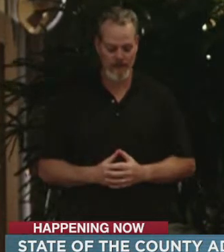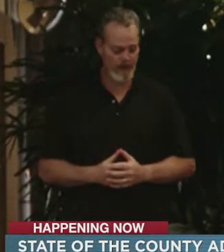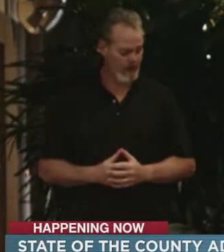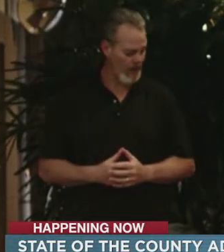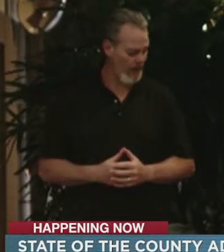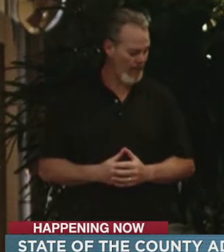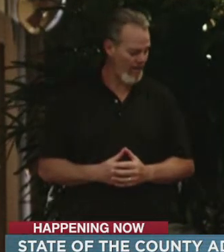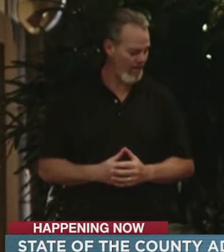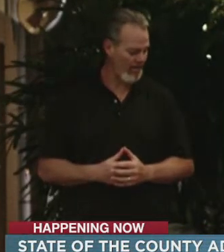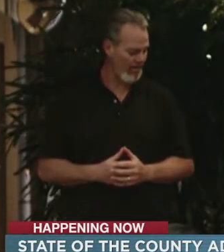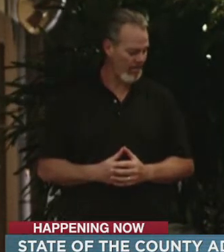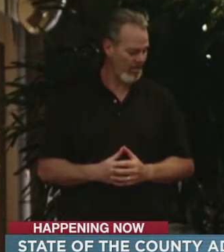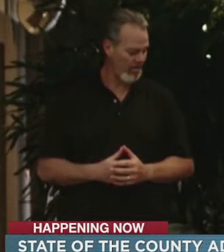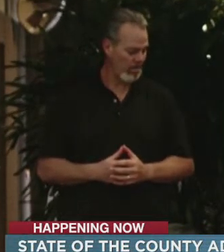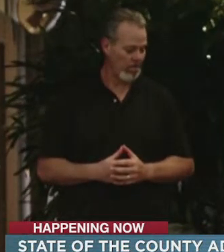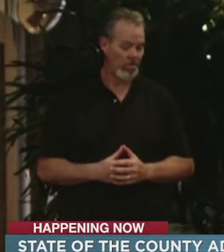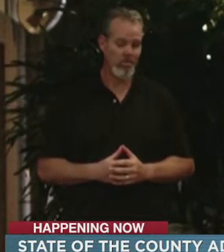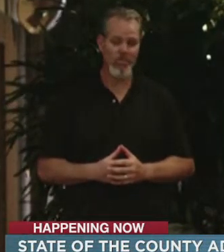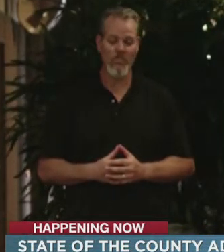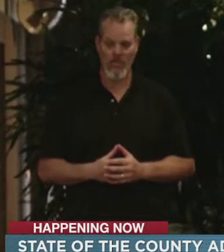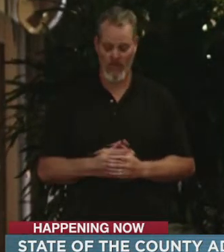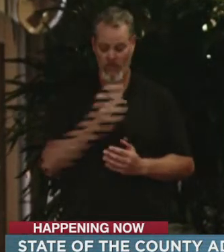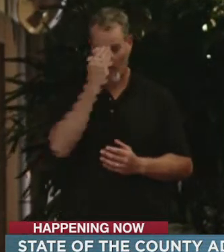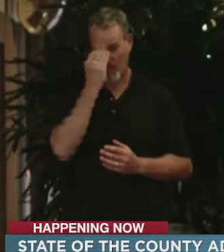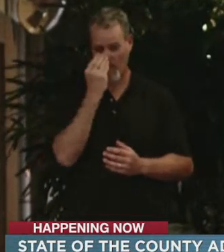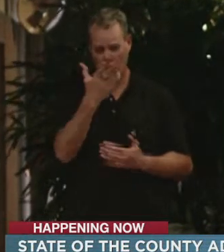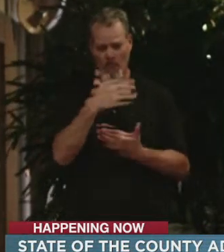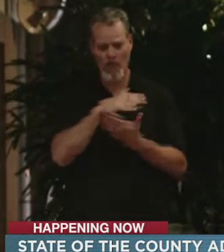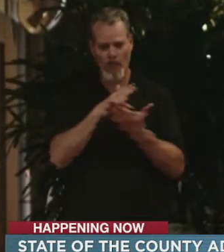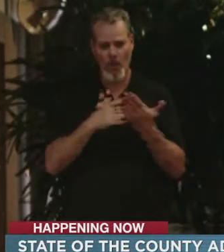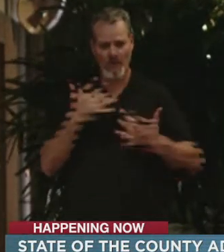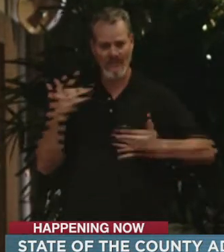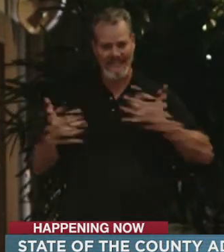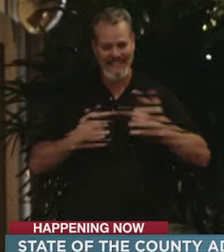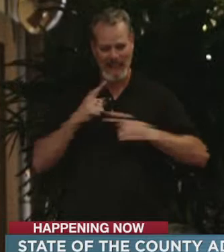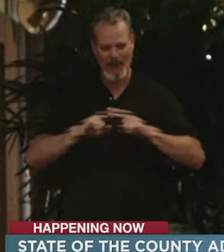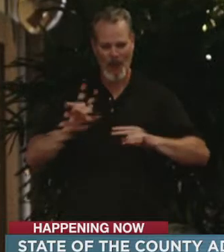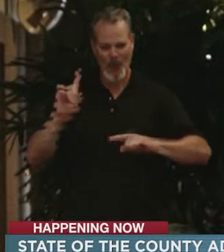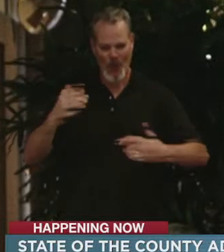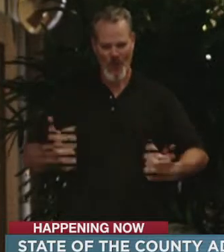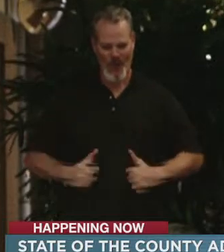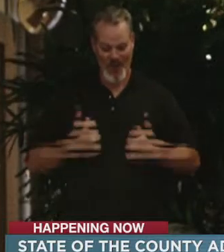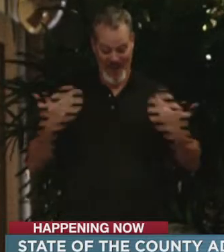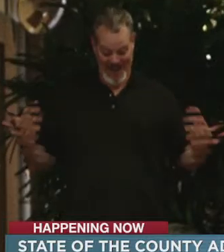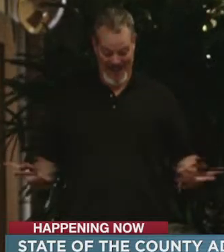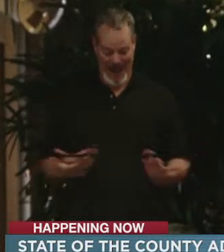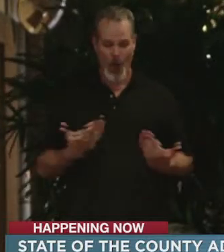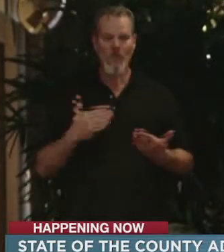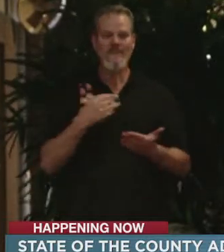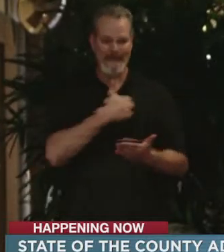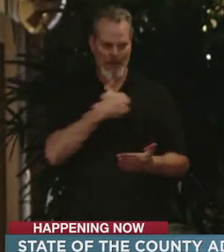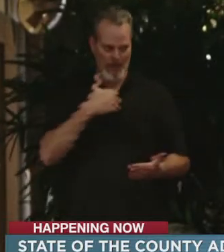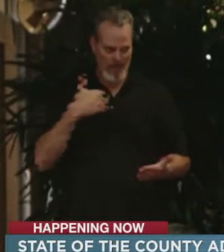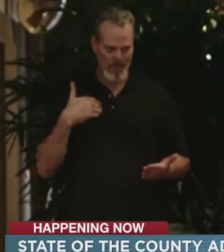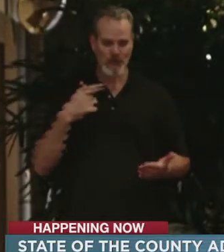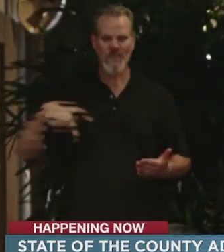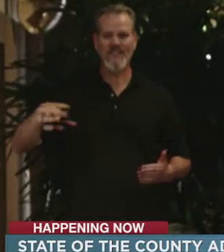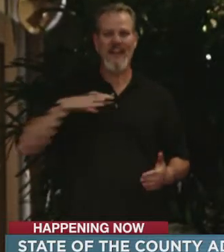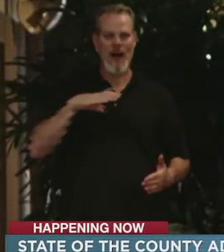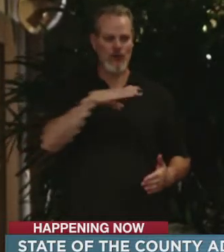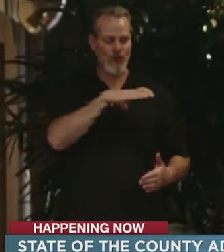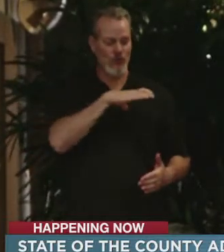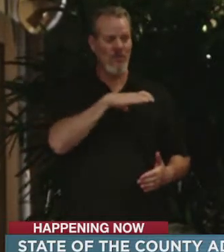say that, part of what excites me about where we are right now is the membership of the council. And I do want to just ask